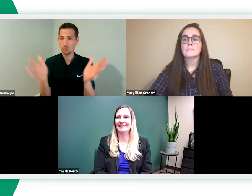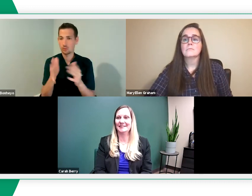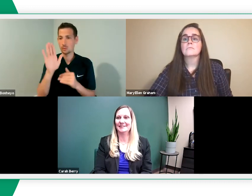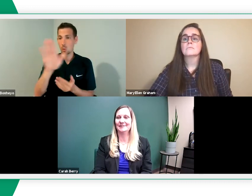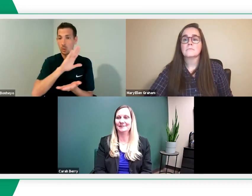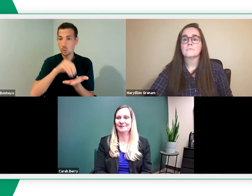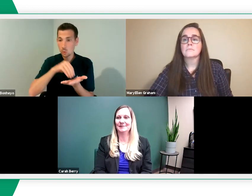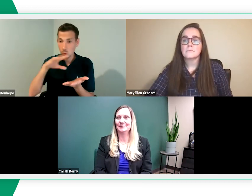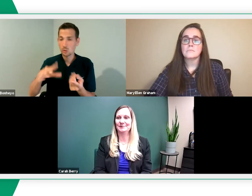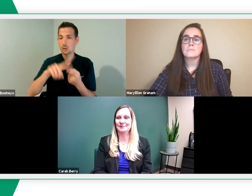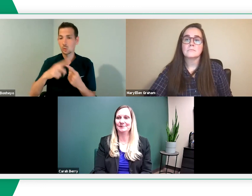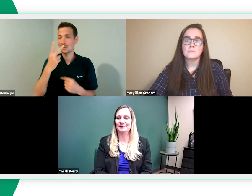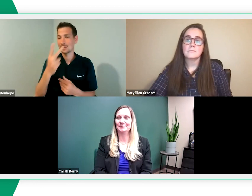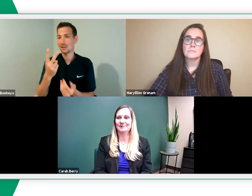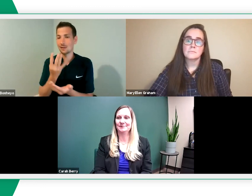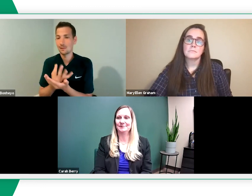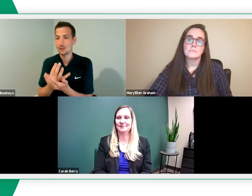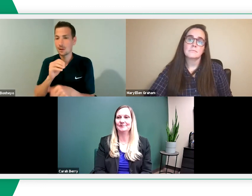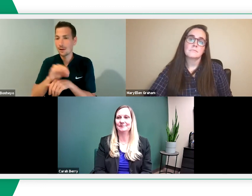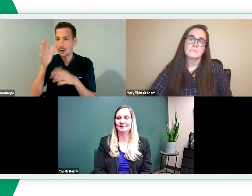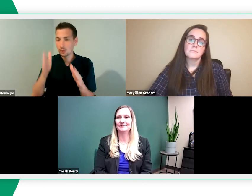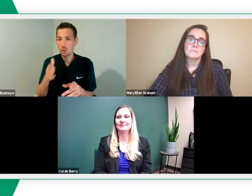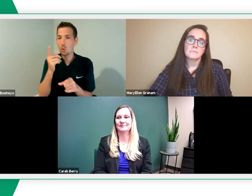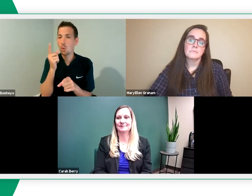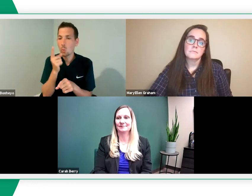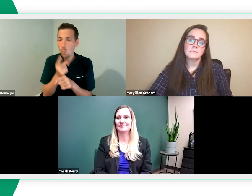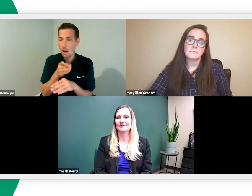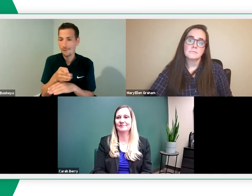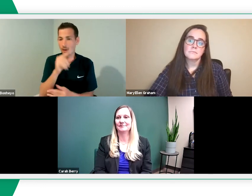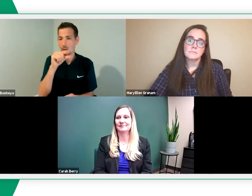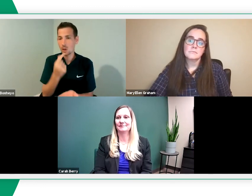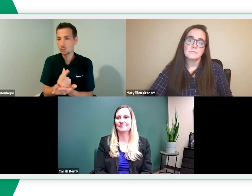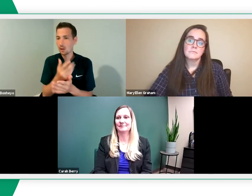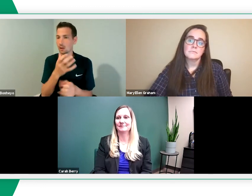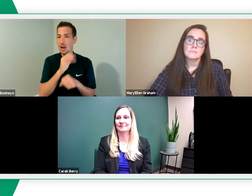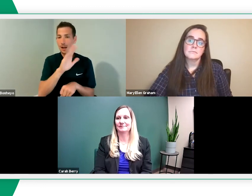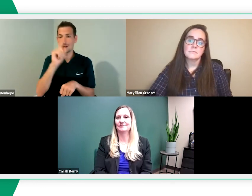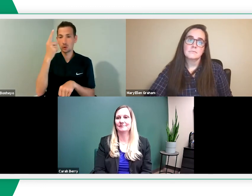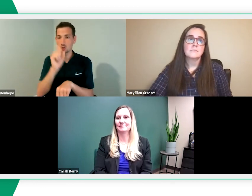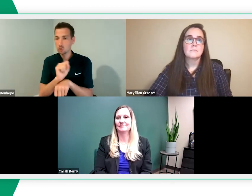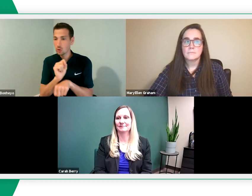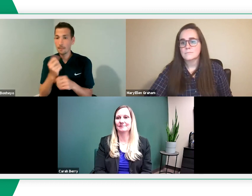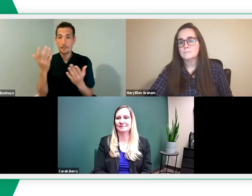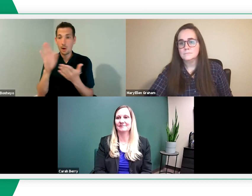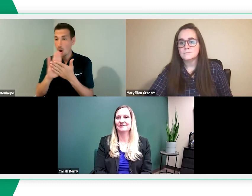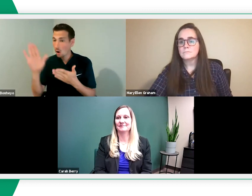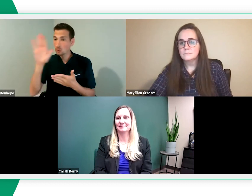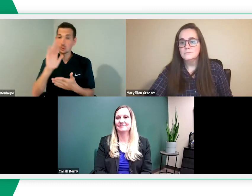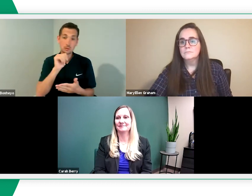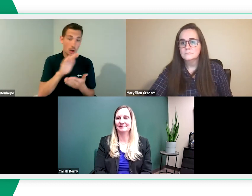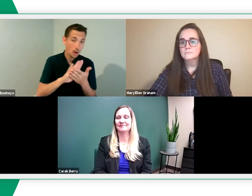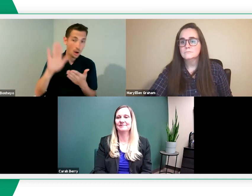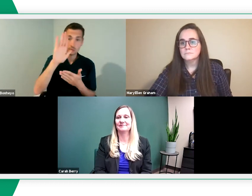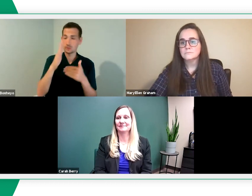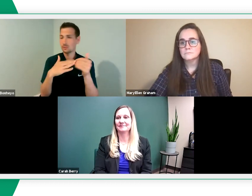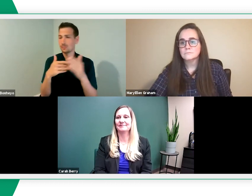remind the teachers out there, encourage your students to see a financial advisor right after they graduate and they get their